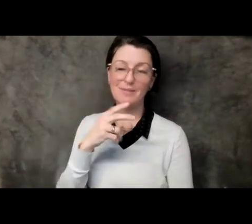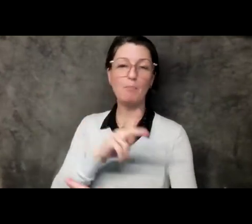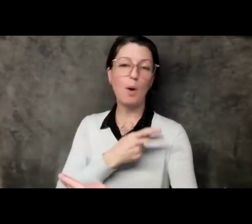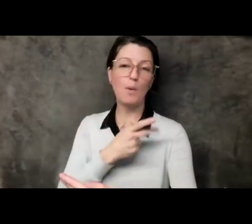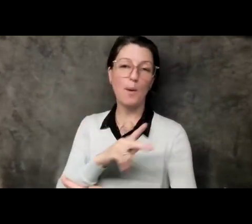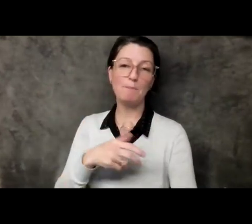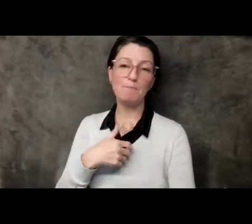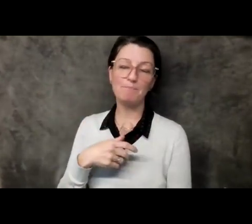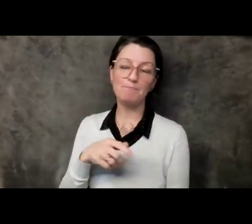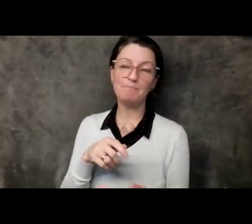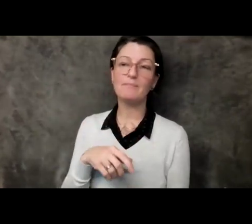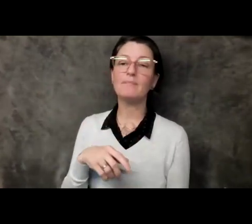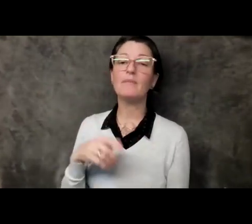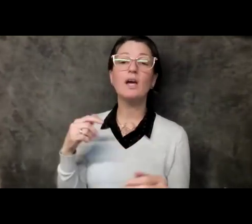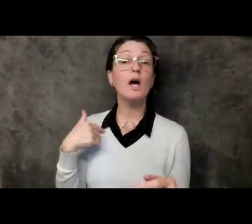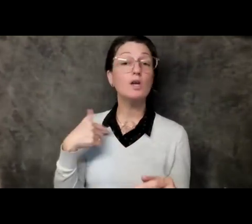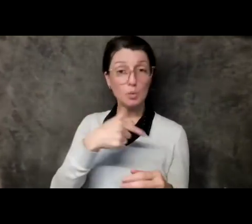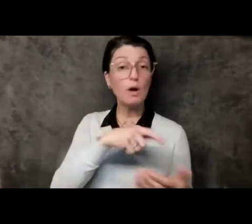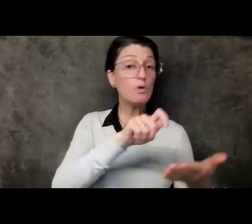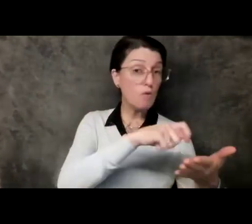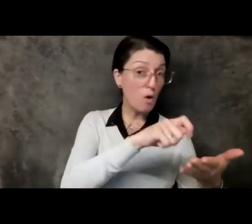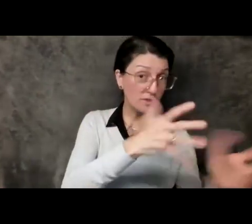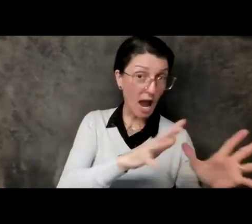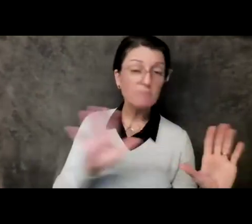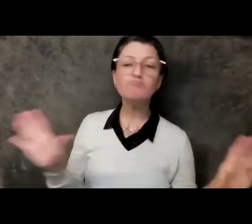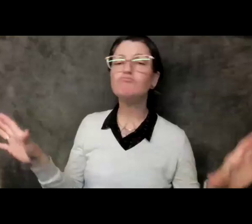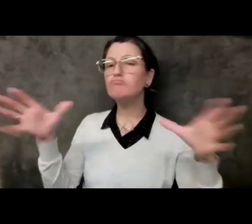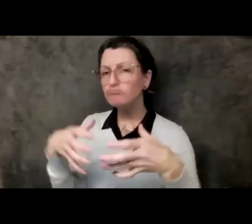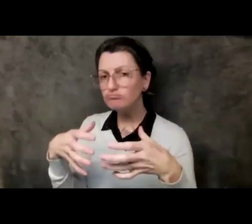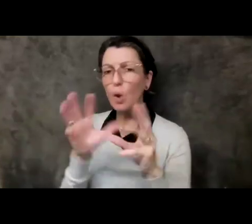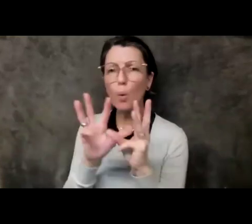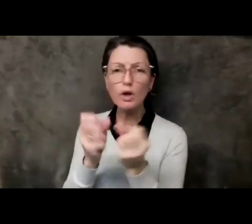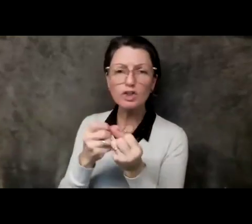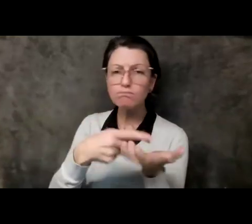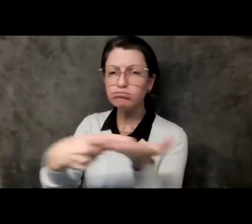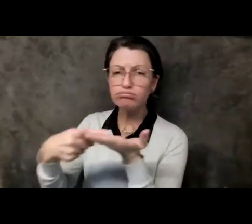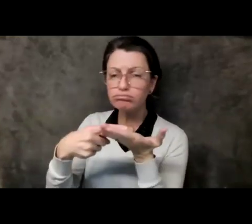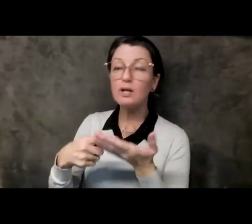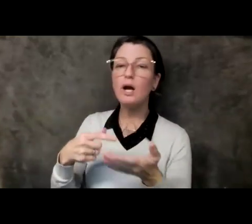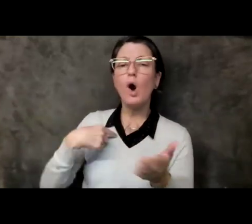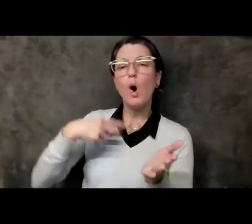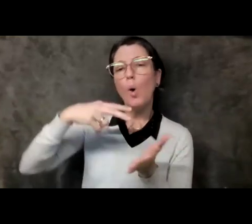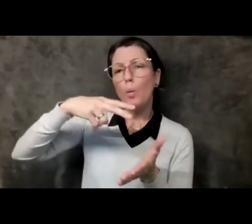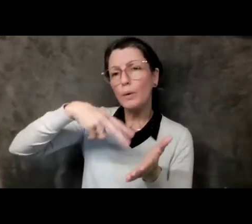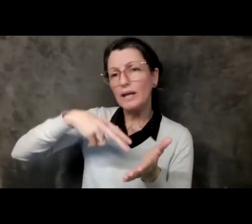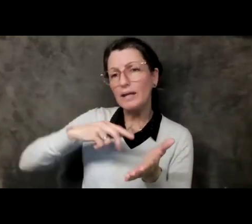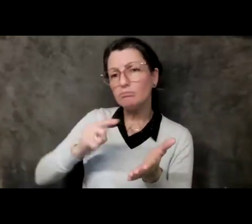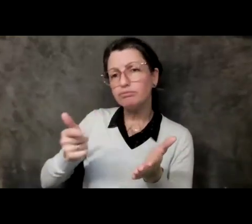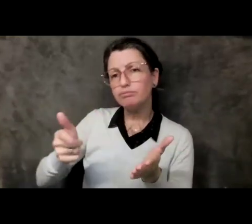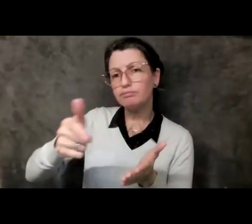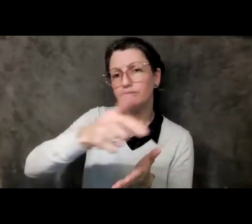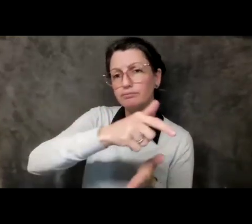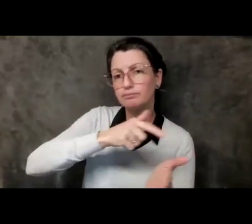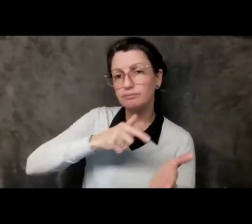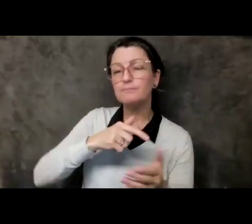we all come together to workshop. And one of the things about workshopping is when the person shares their piece, you have to be quiet and other